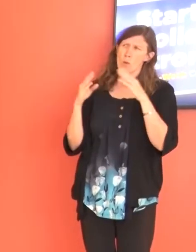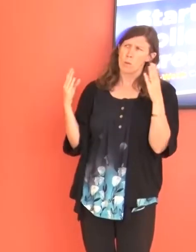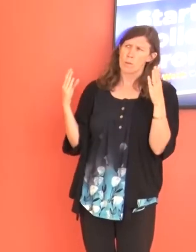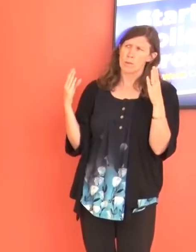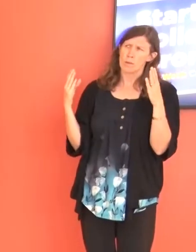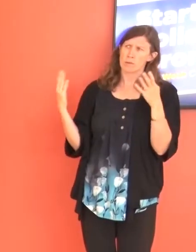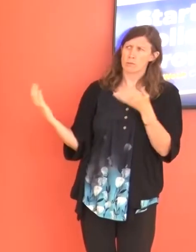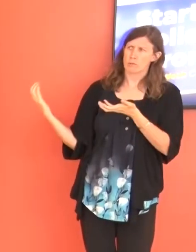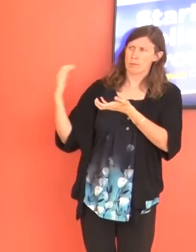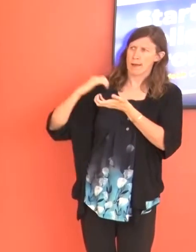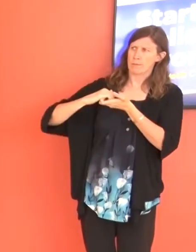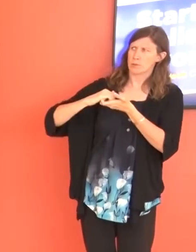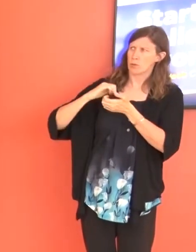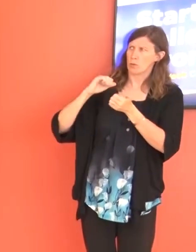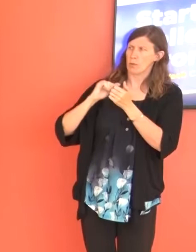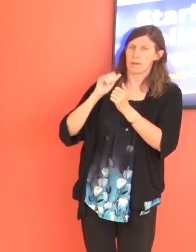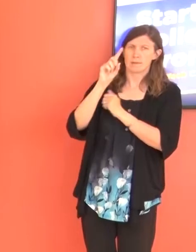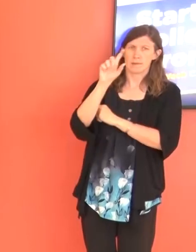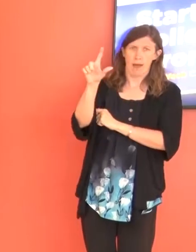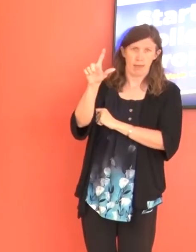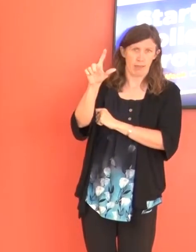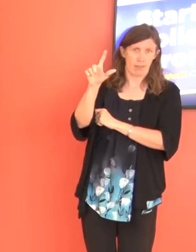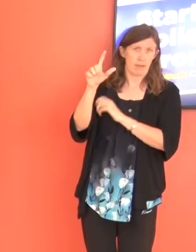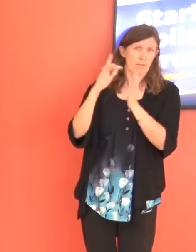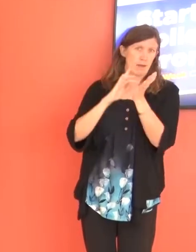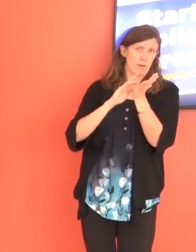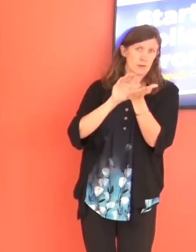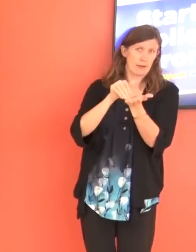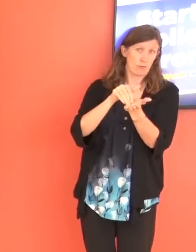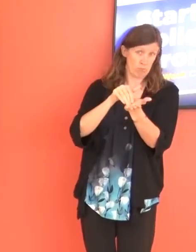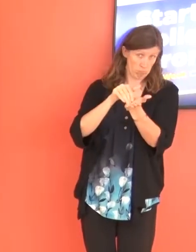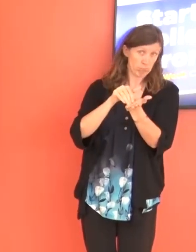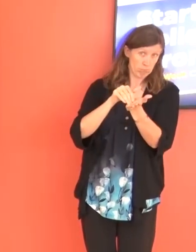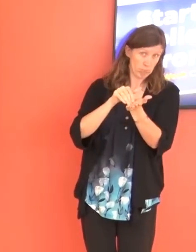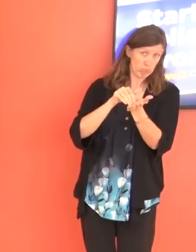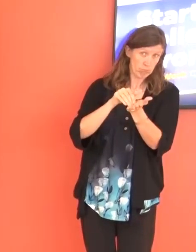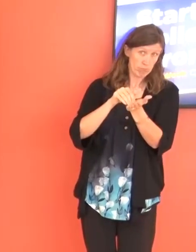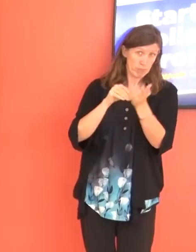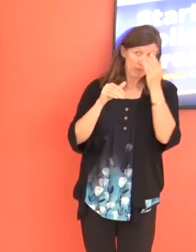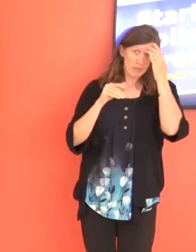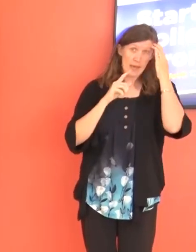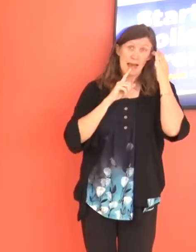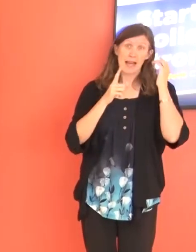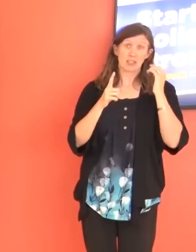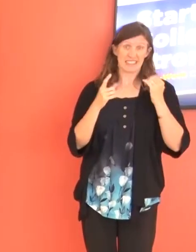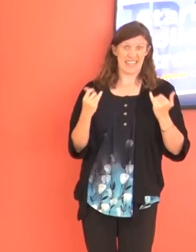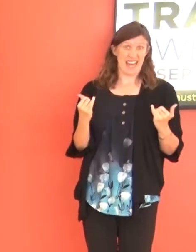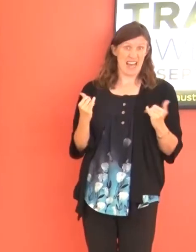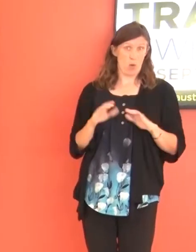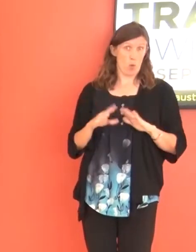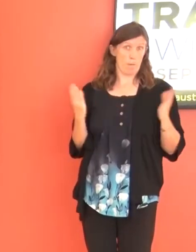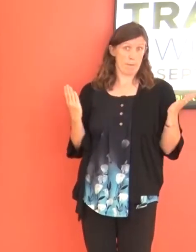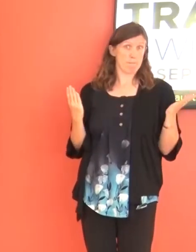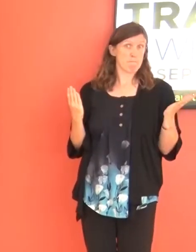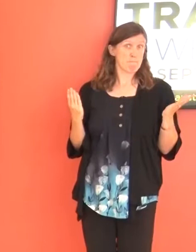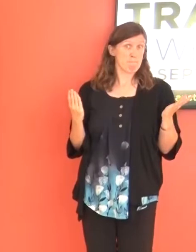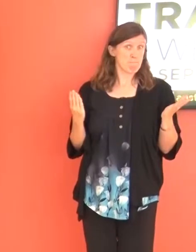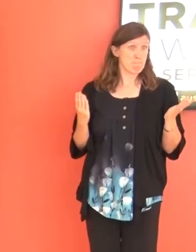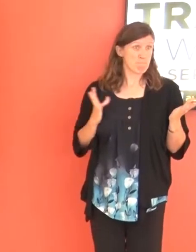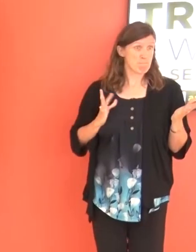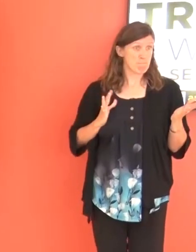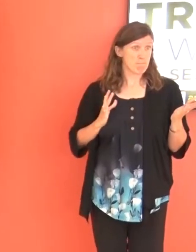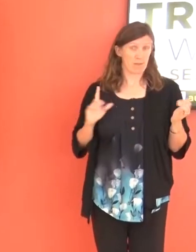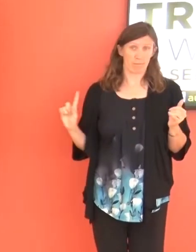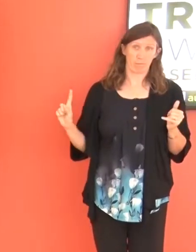in collaboration with Dell Medical Center. So that is actually open up now. And so that's